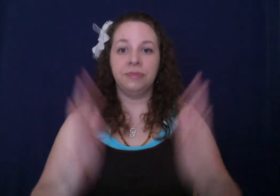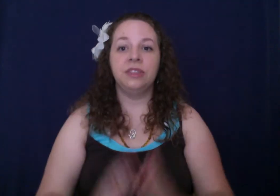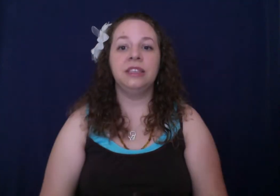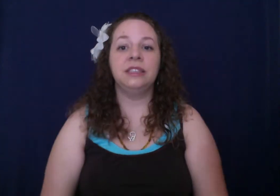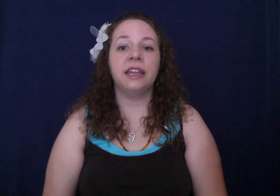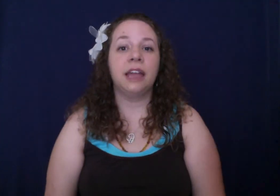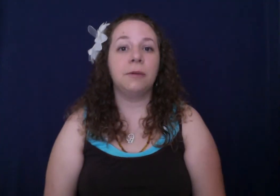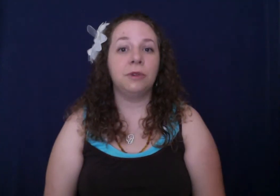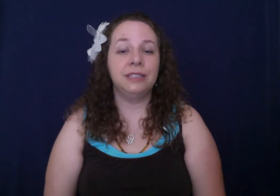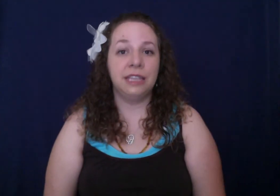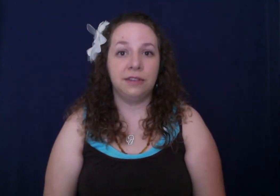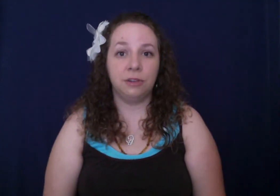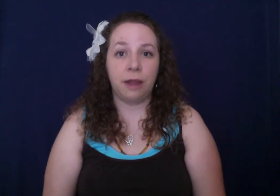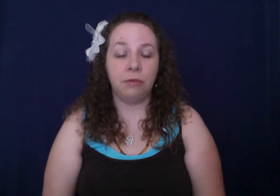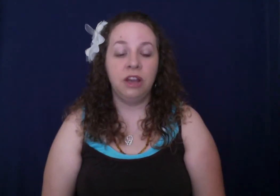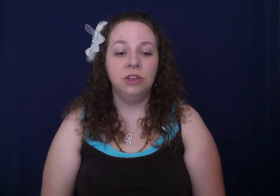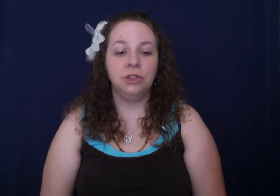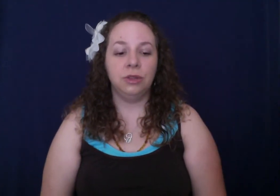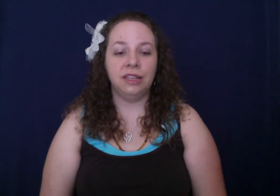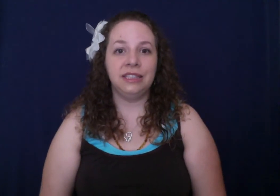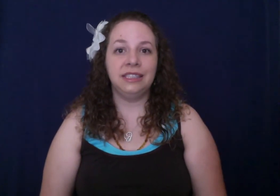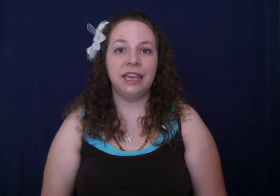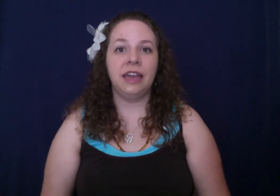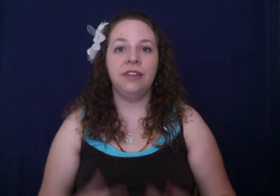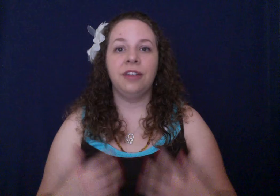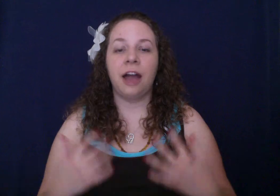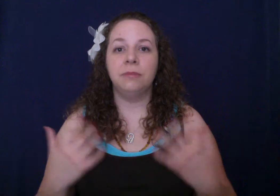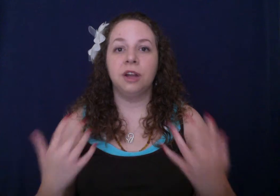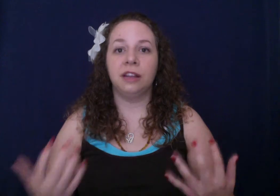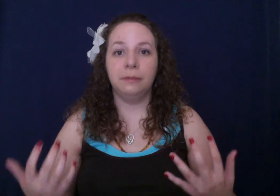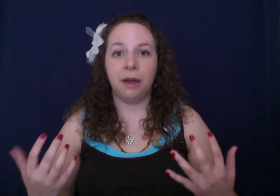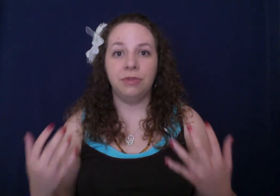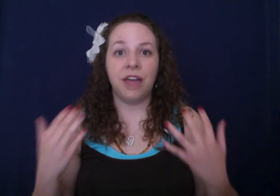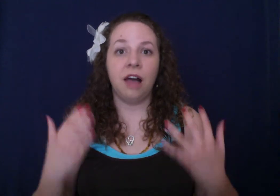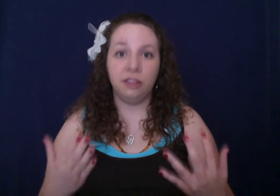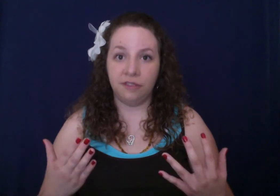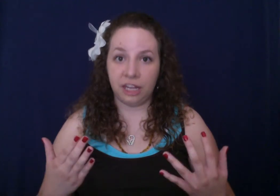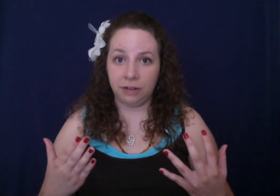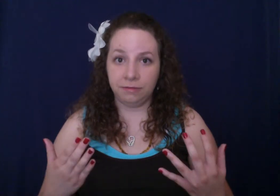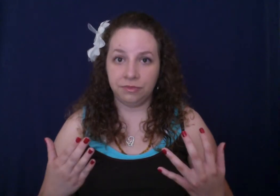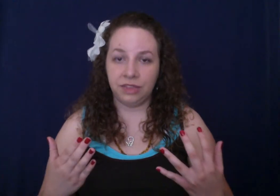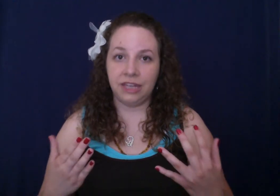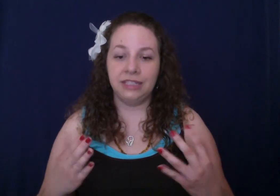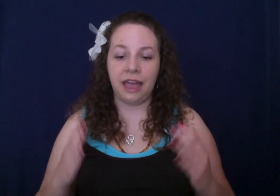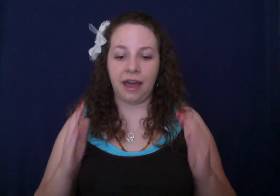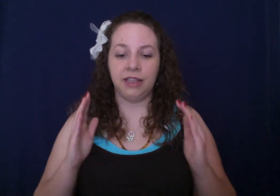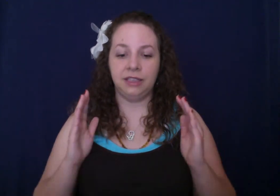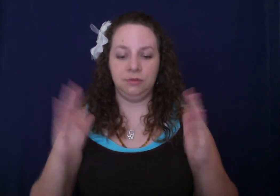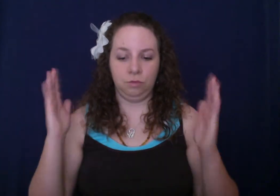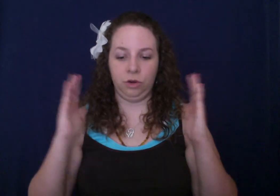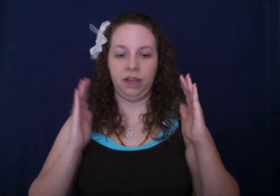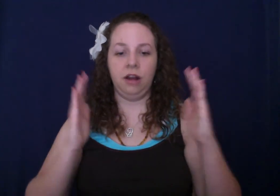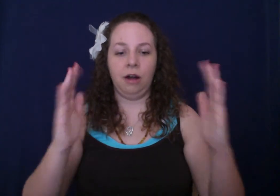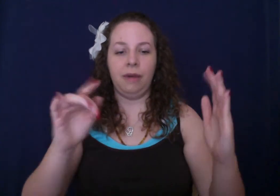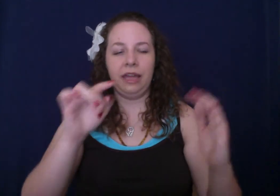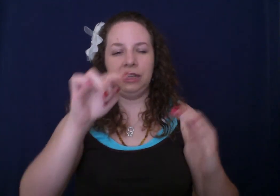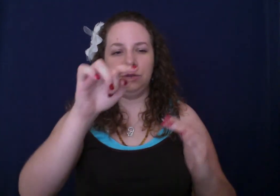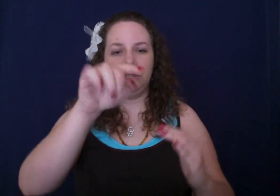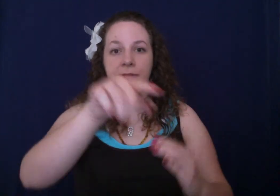Then second, I'm going to give the route. So let's say that I'm talking about the elevator that is we're in a hallway and it's going to be at